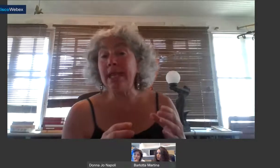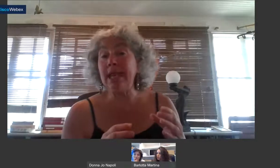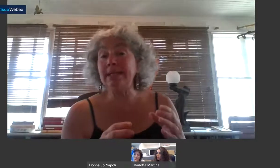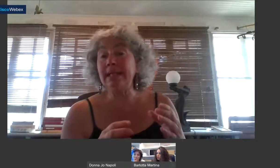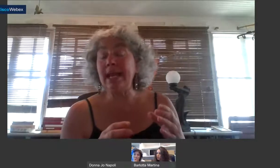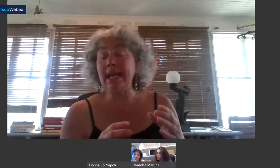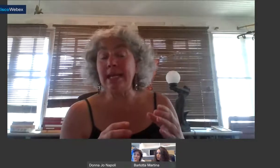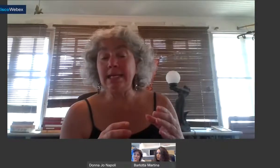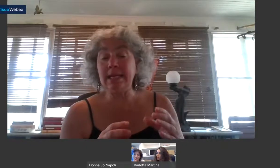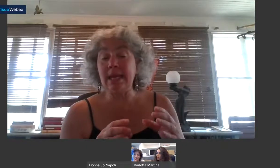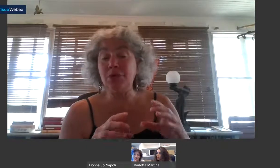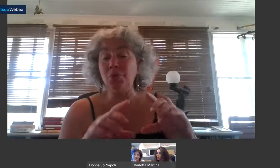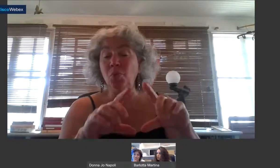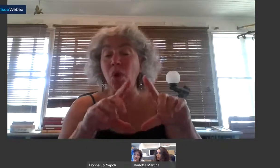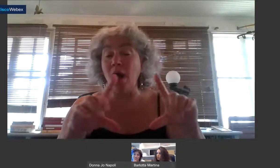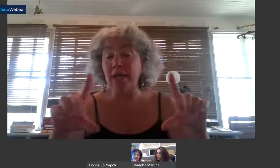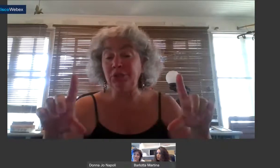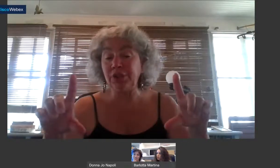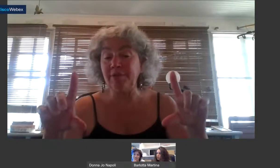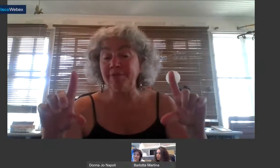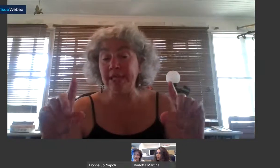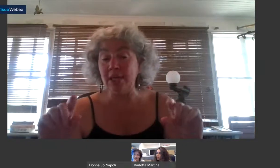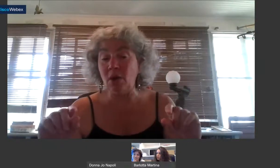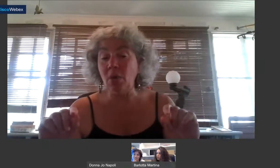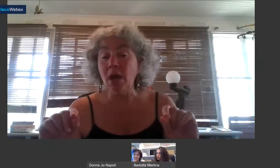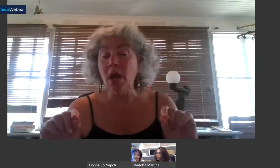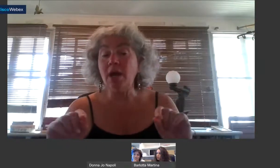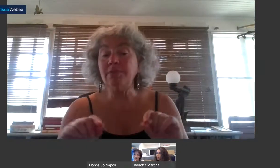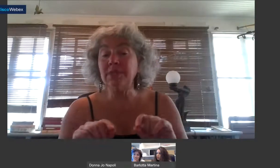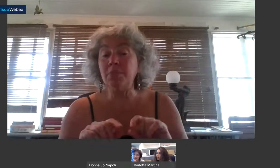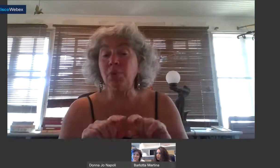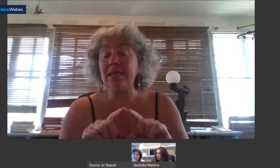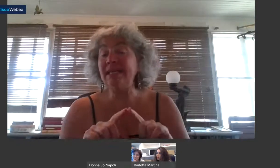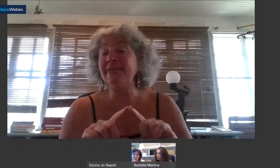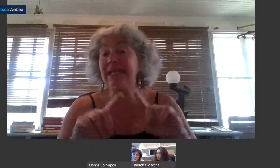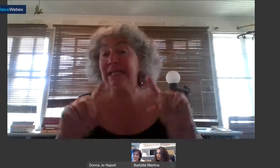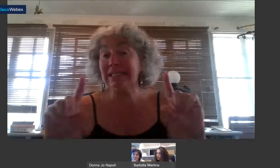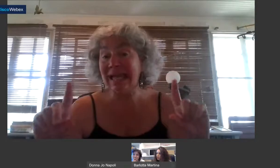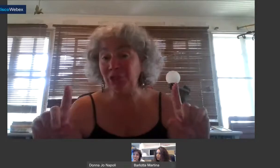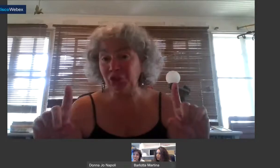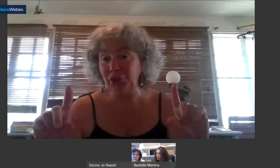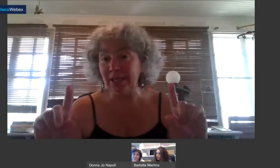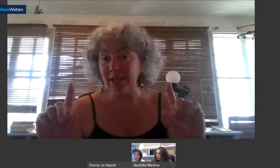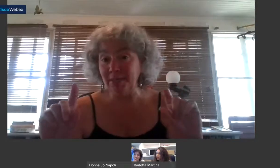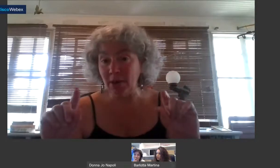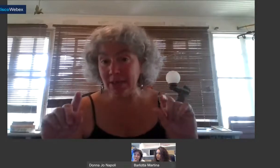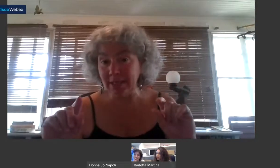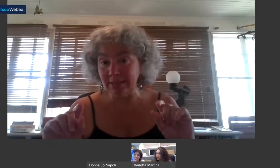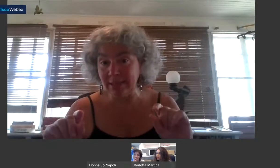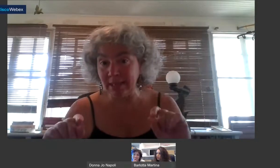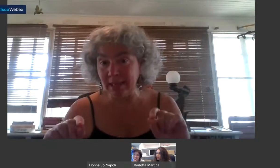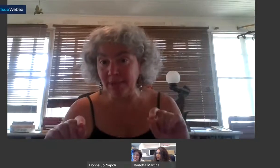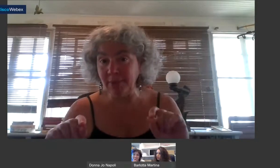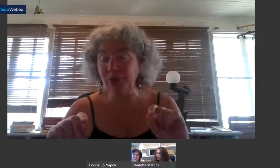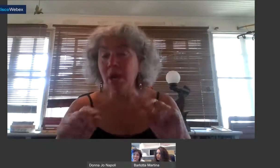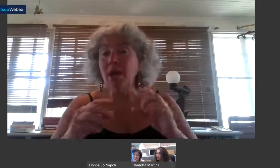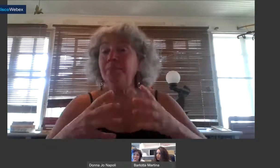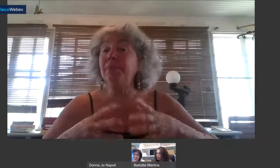at and you watch a video of someone giving a lecture in American Sign Language,